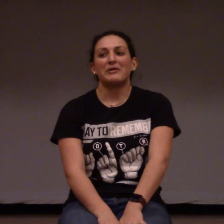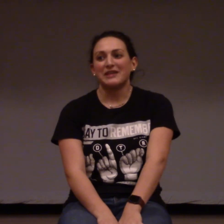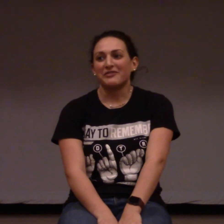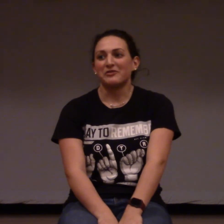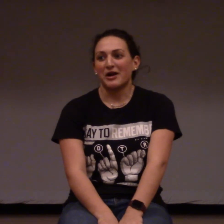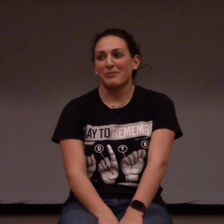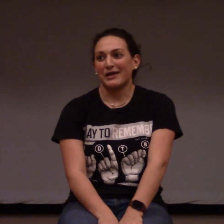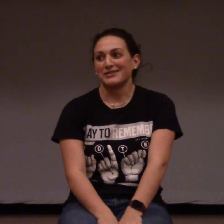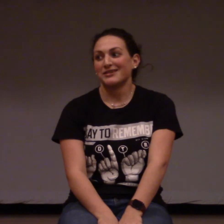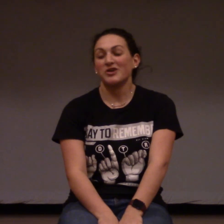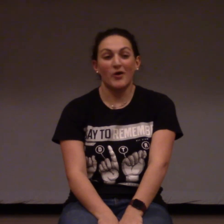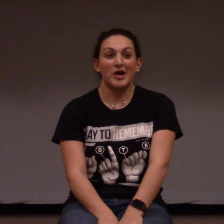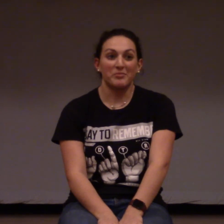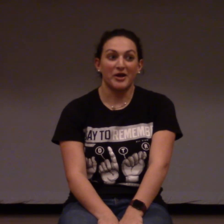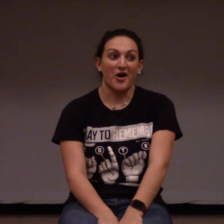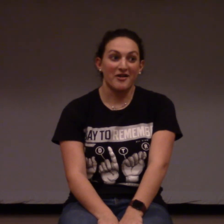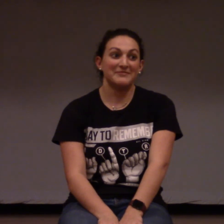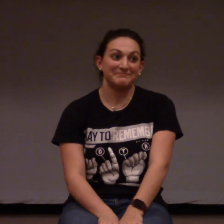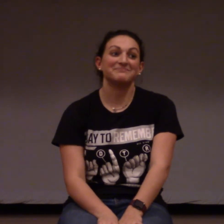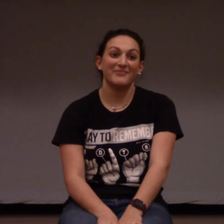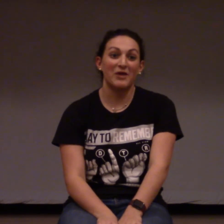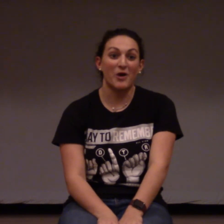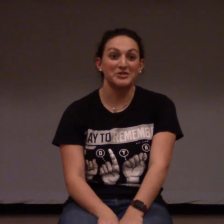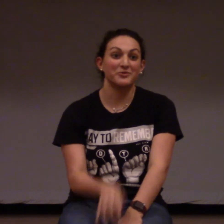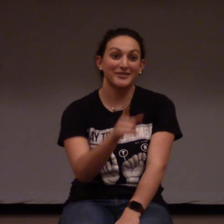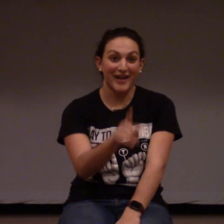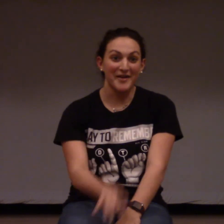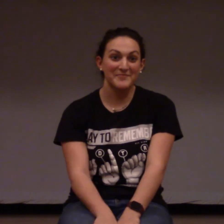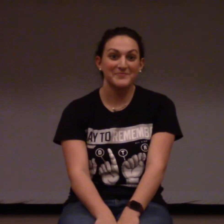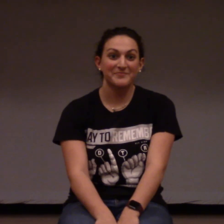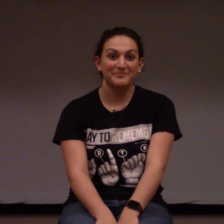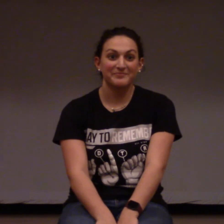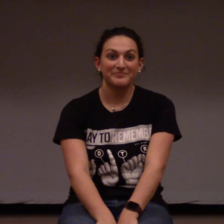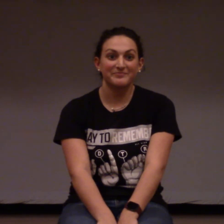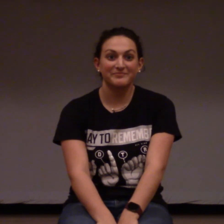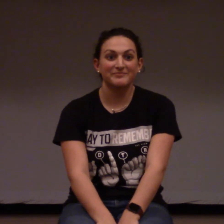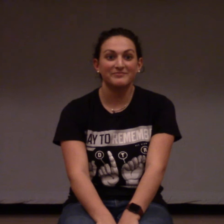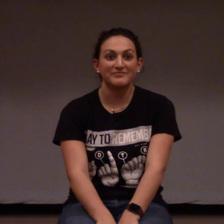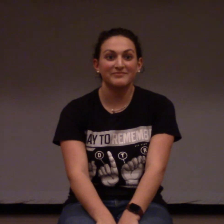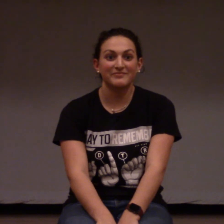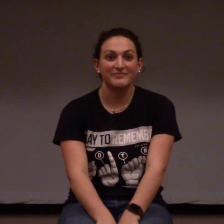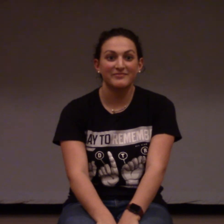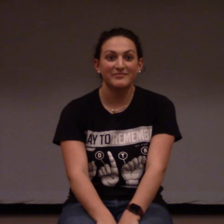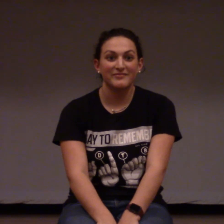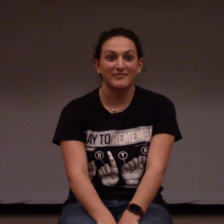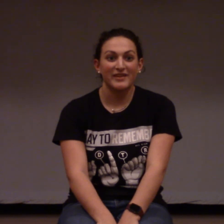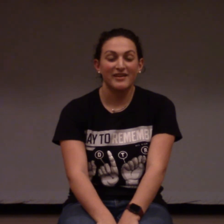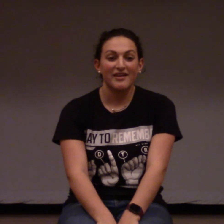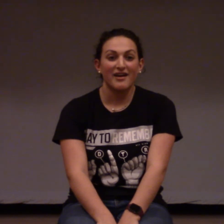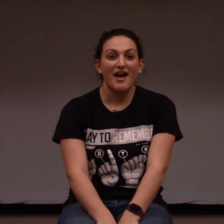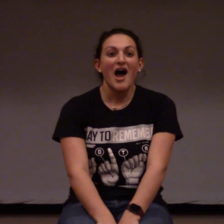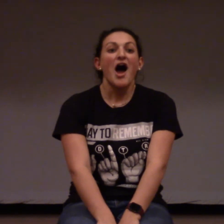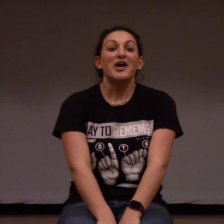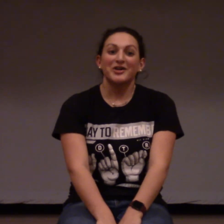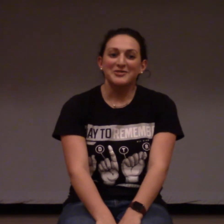definitely recommend going up there and watching one. Yeah. You find yourself signing with your husband? Good